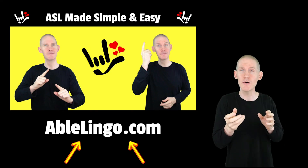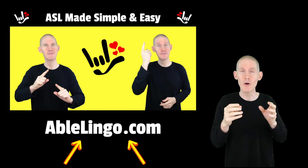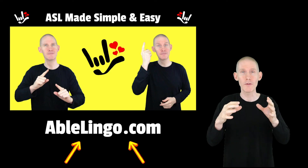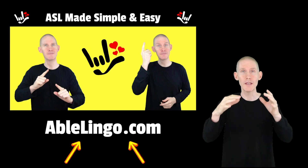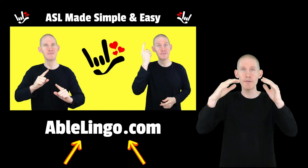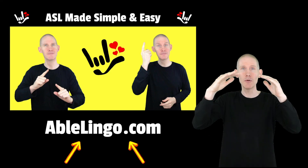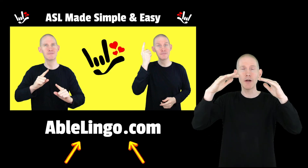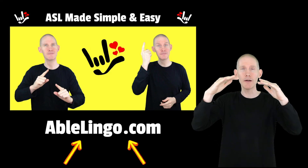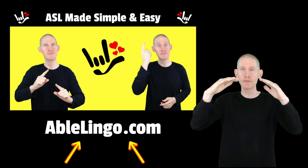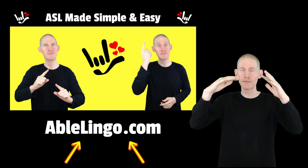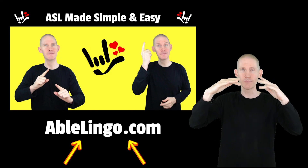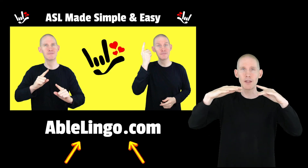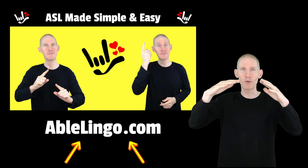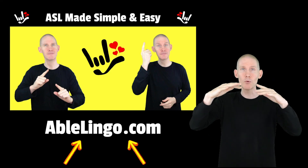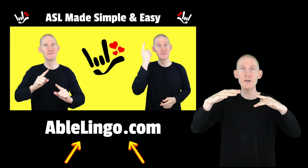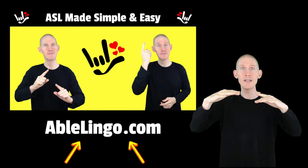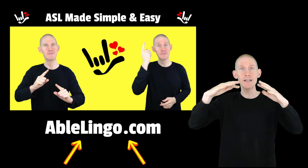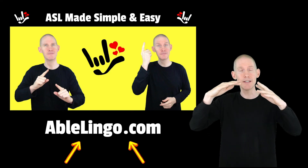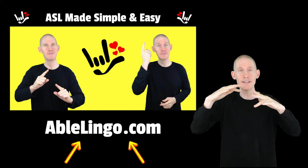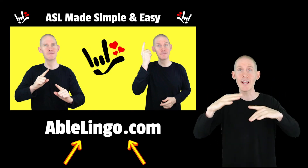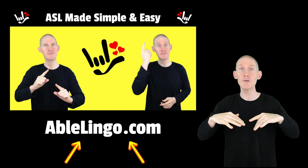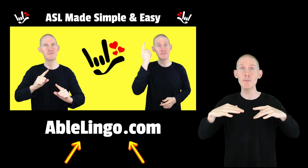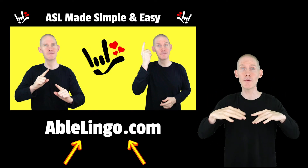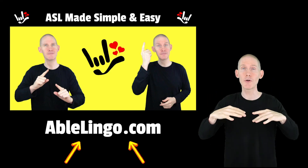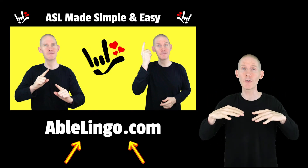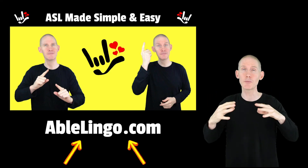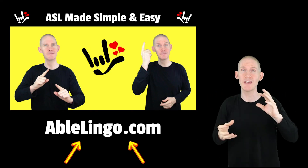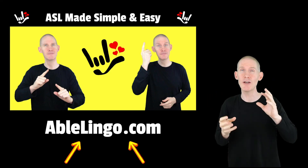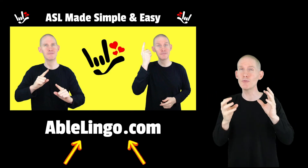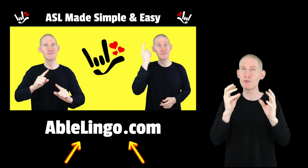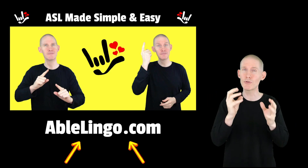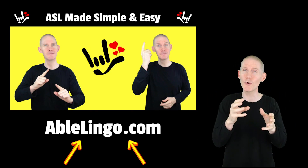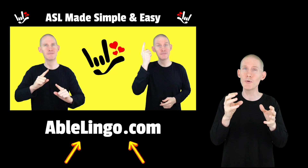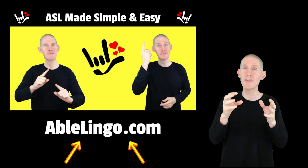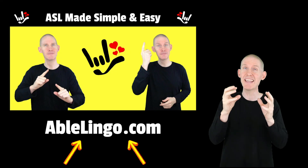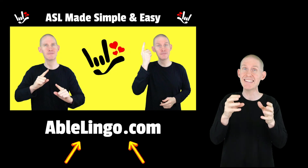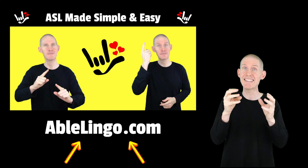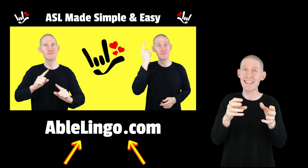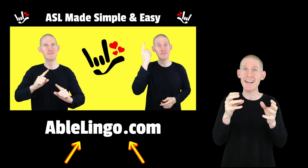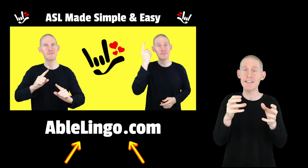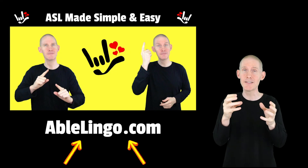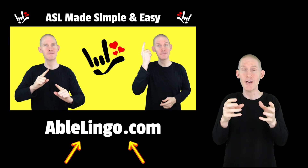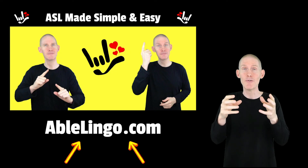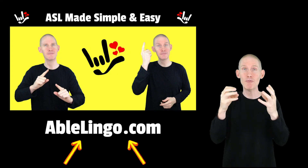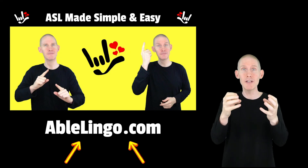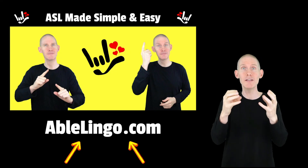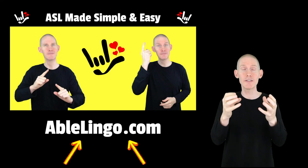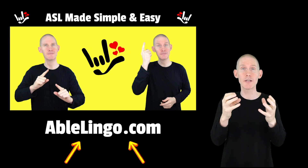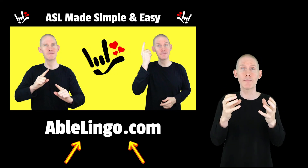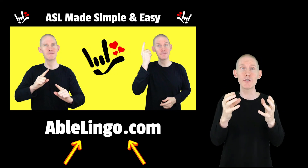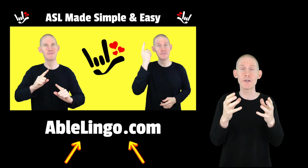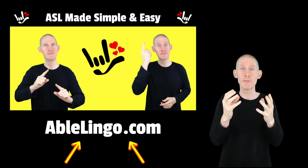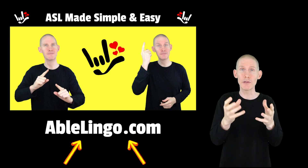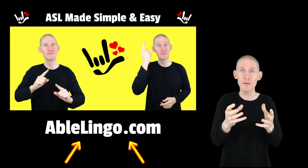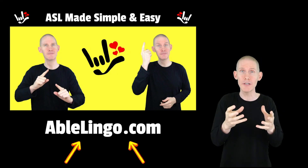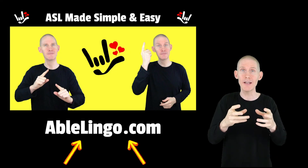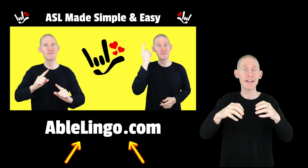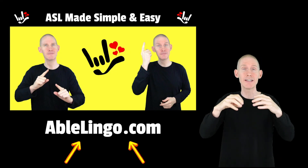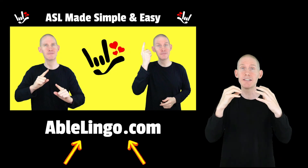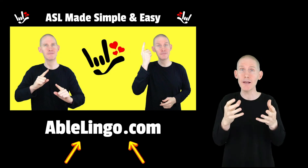or they give you a lot of wording and they tell you about the course, but they don't show you the insides, really the stuff that you're going to be learning, an